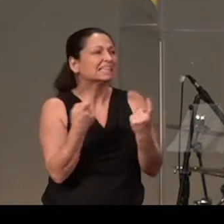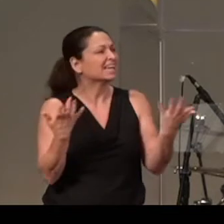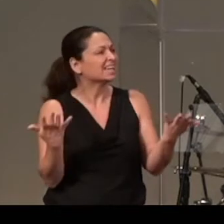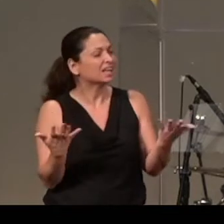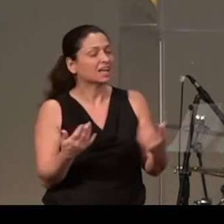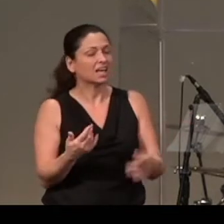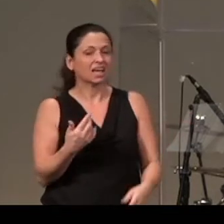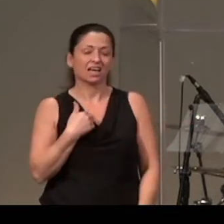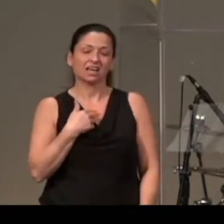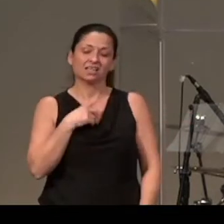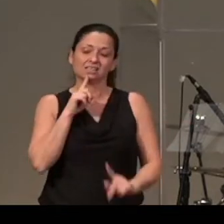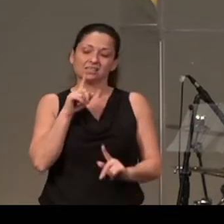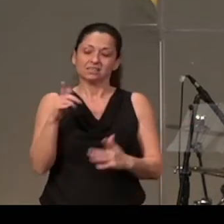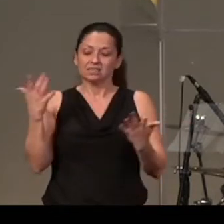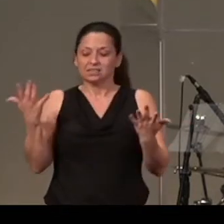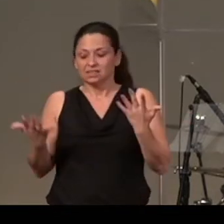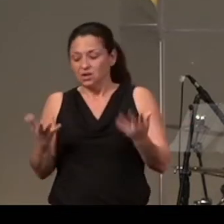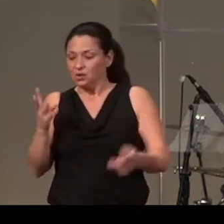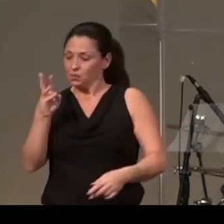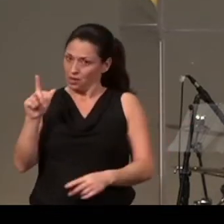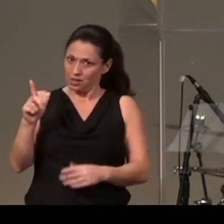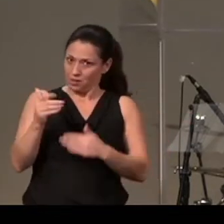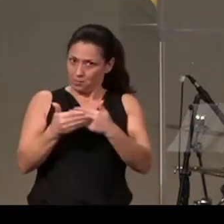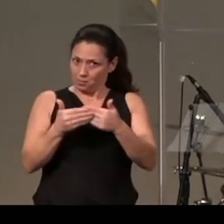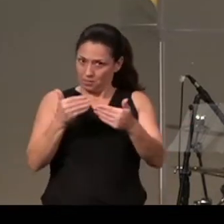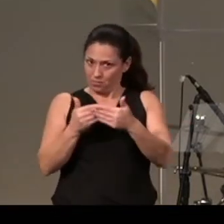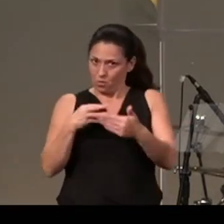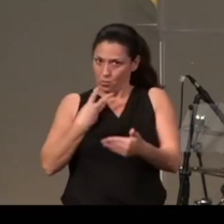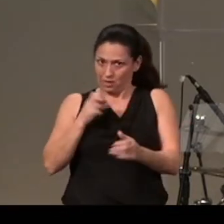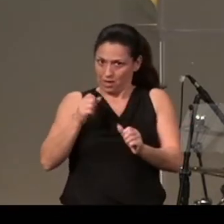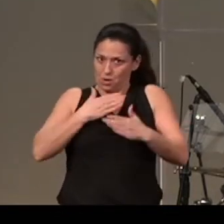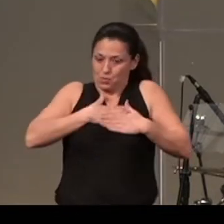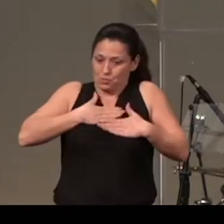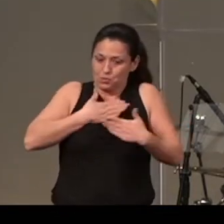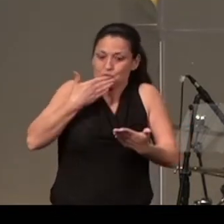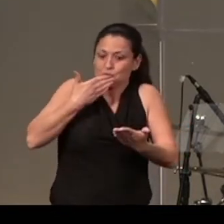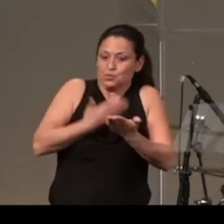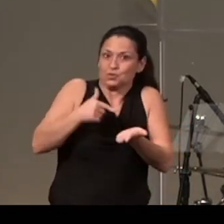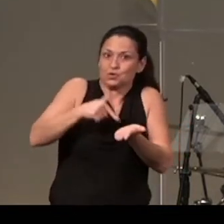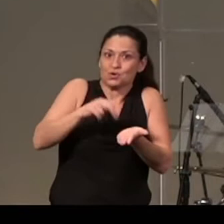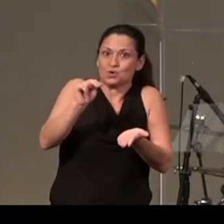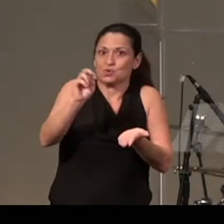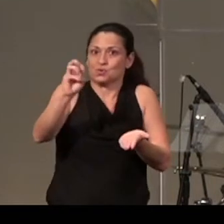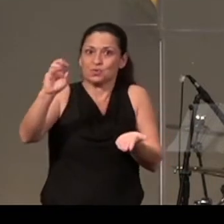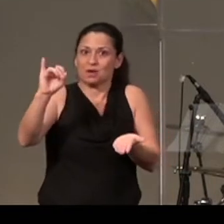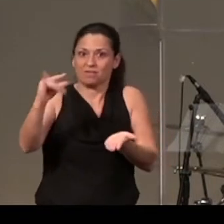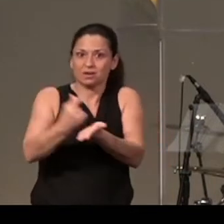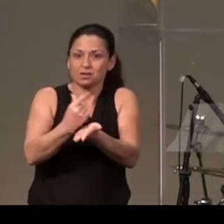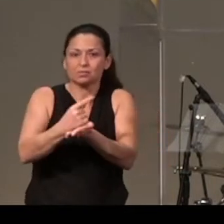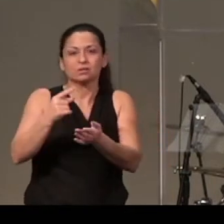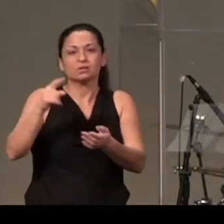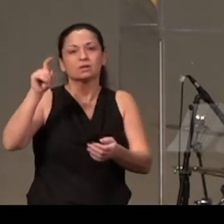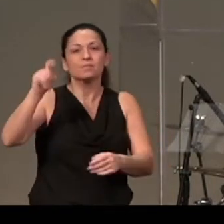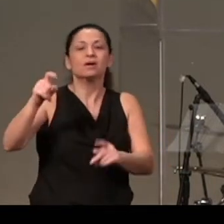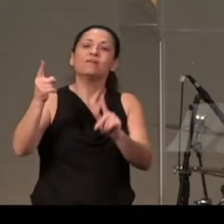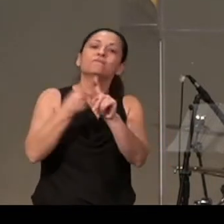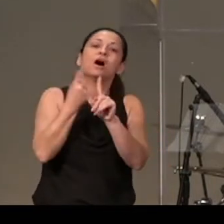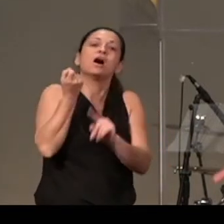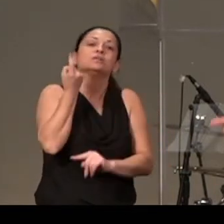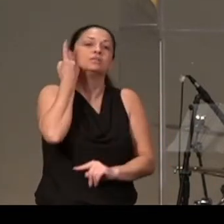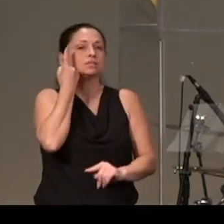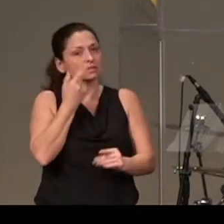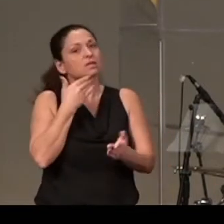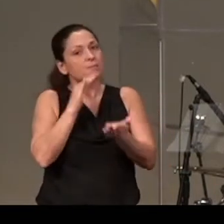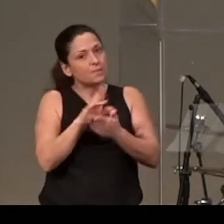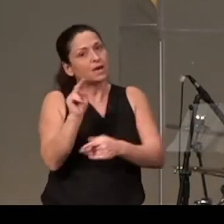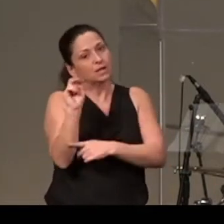And I said, well, before we appreciate the good news of the gospel, we need to first understand the bad news of the gospel. I said, matter of